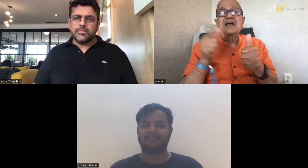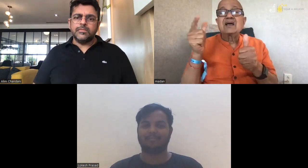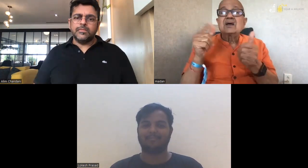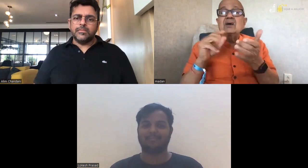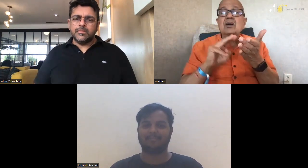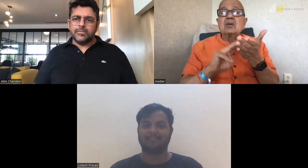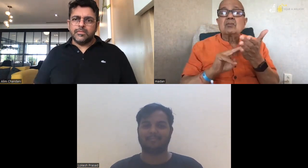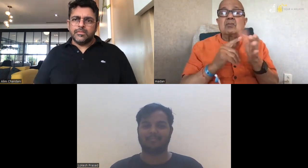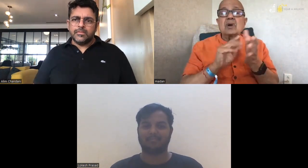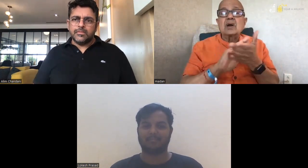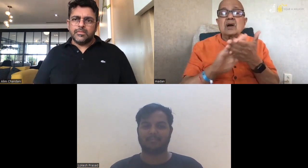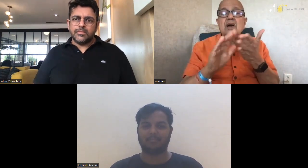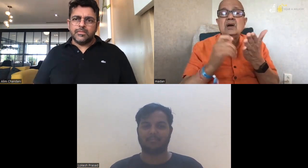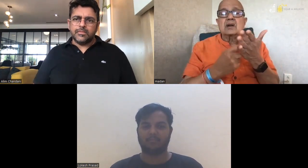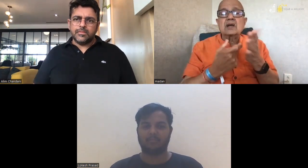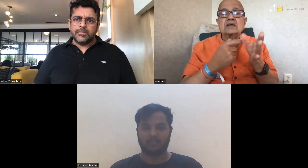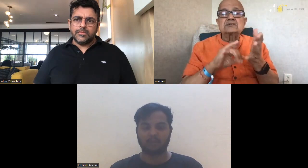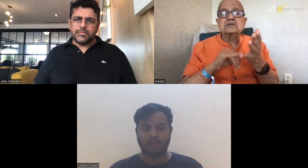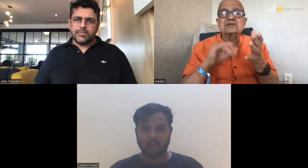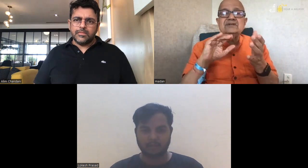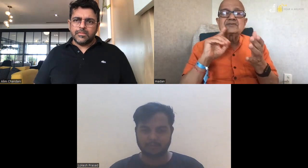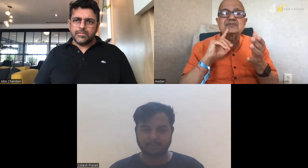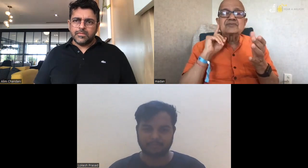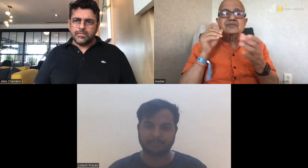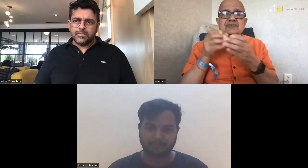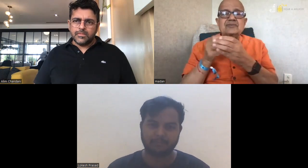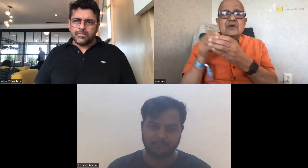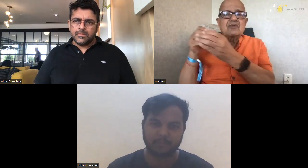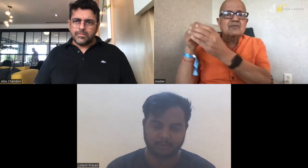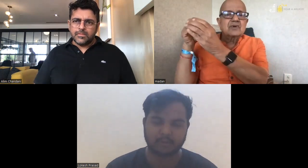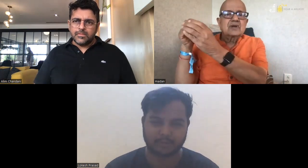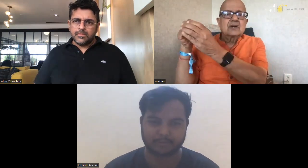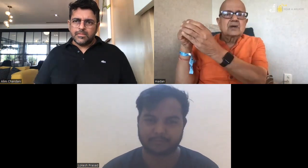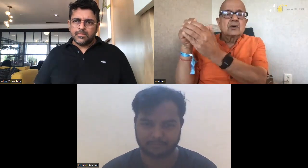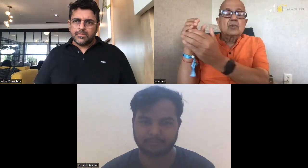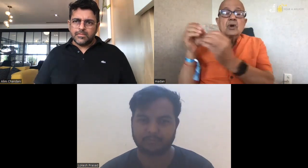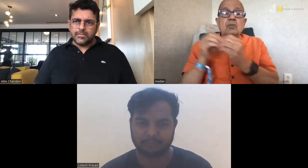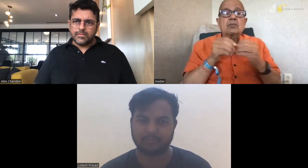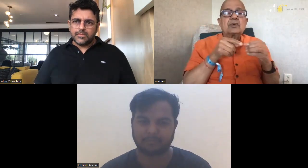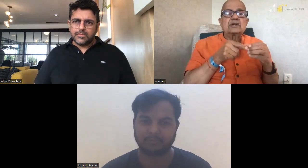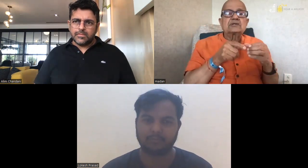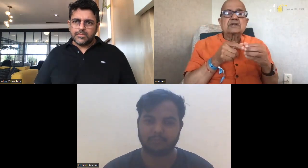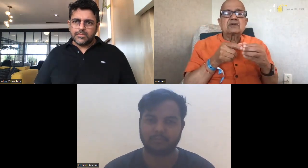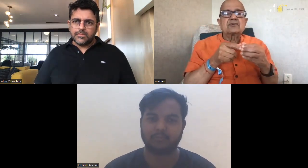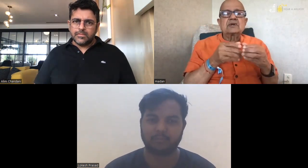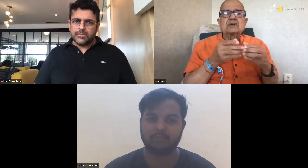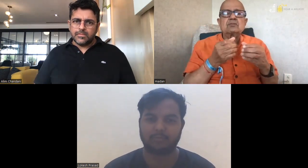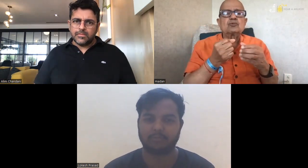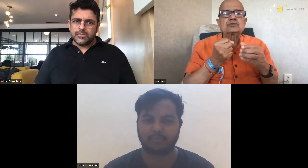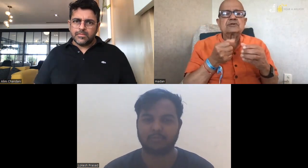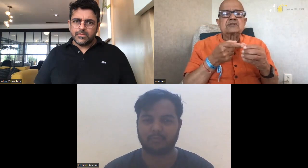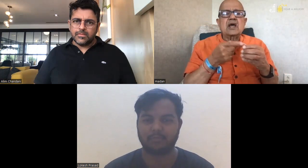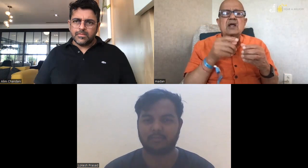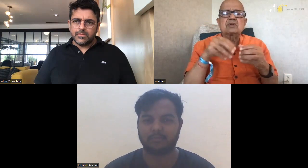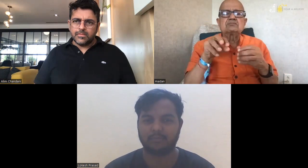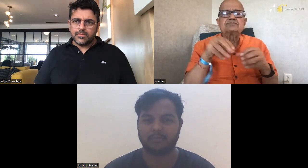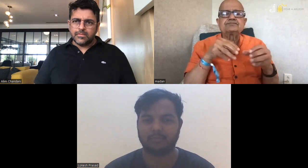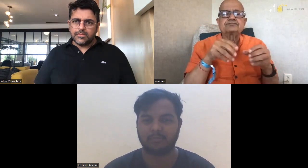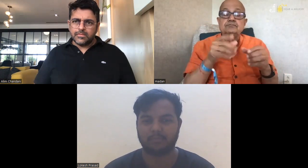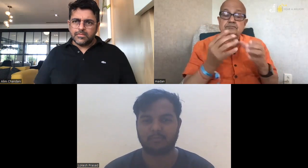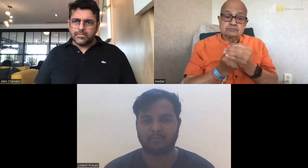what is your name, please? Sorry. My name is AKA and Akansha. My name is